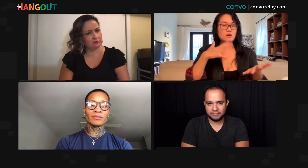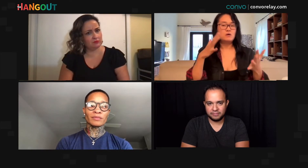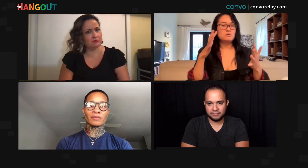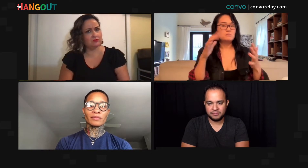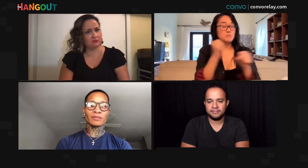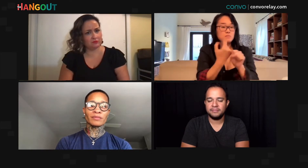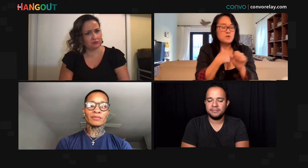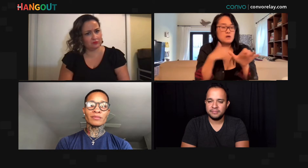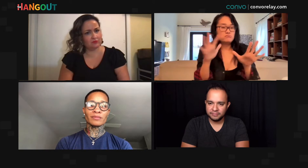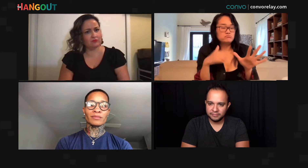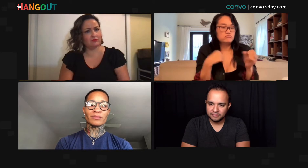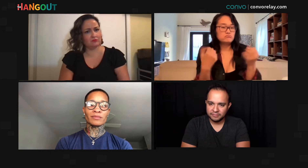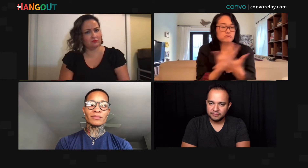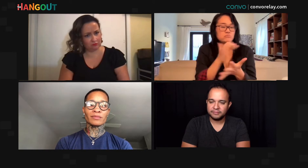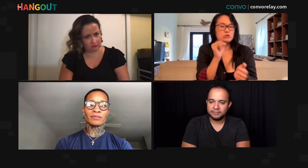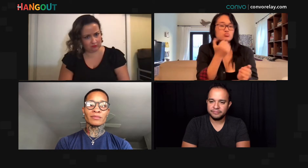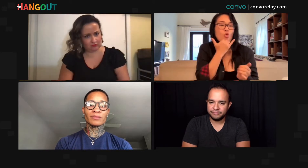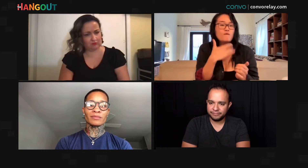labeled me a lesbian. And